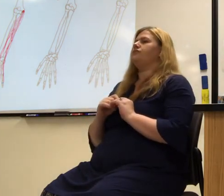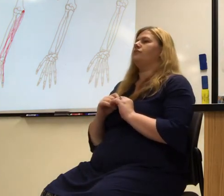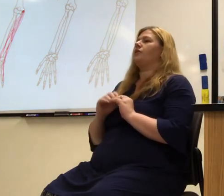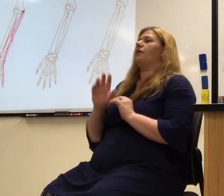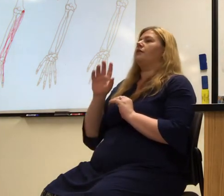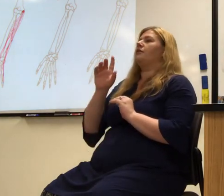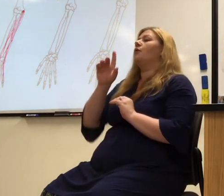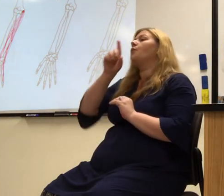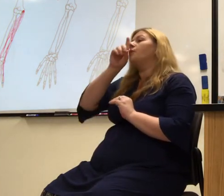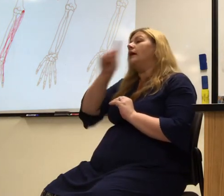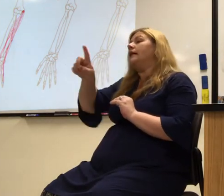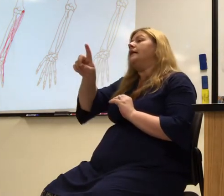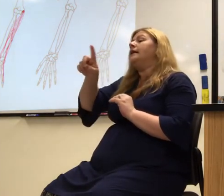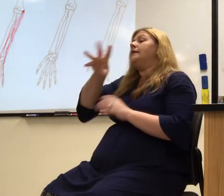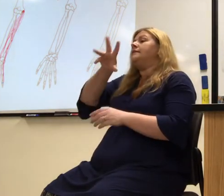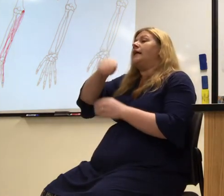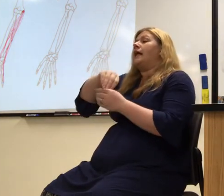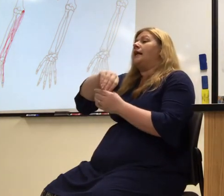posterior compartment of the forearm.